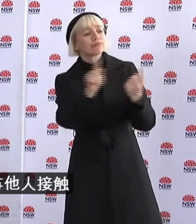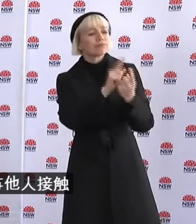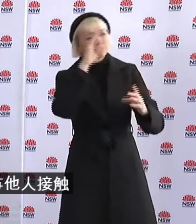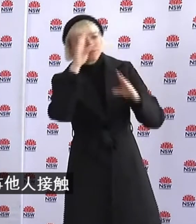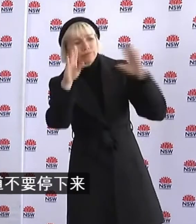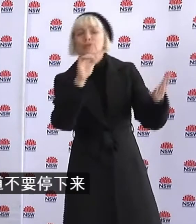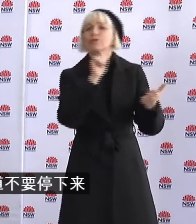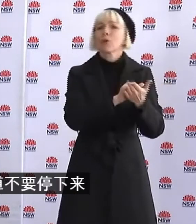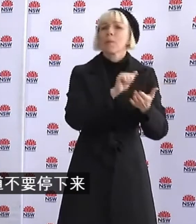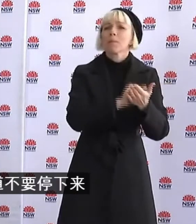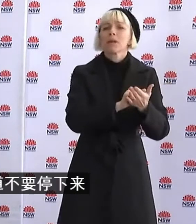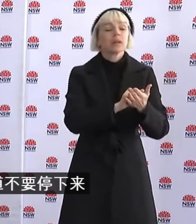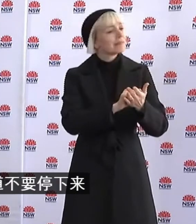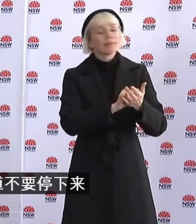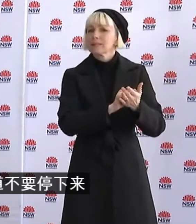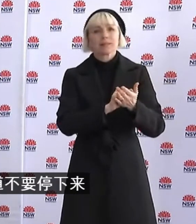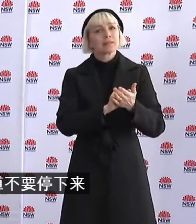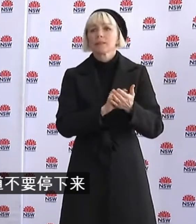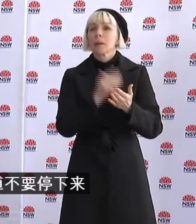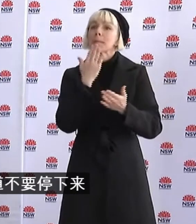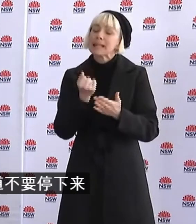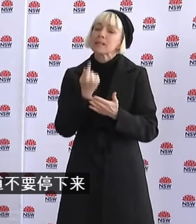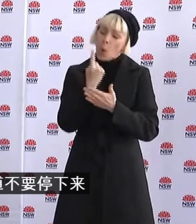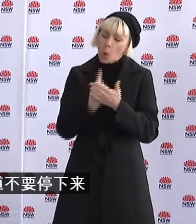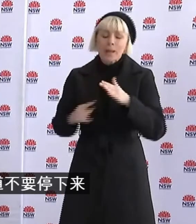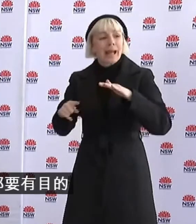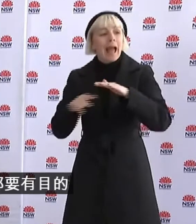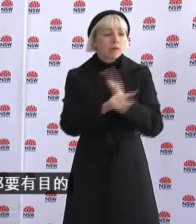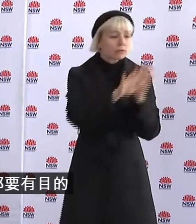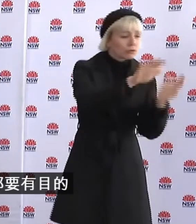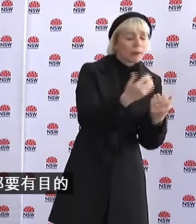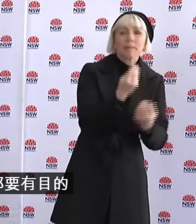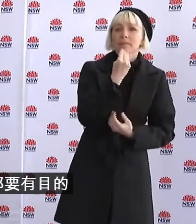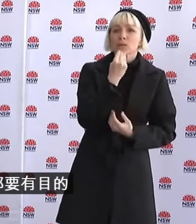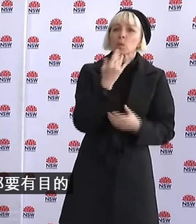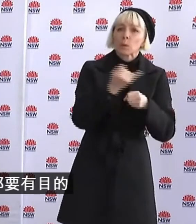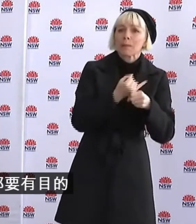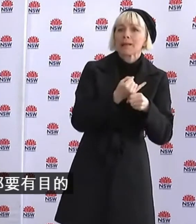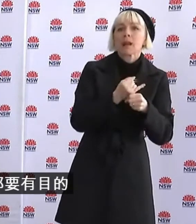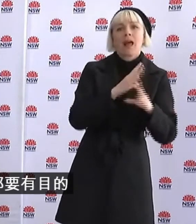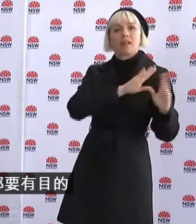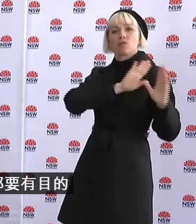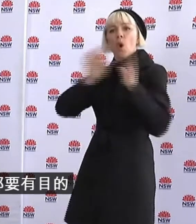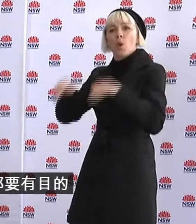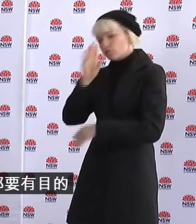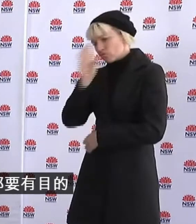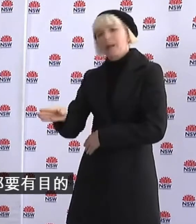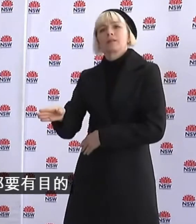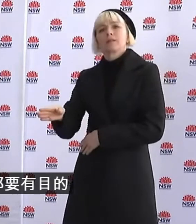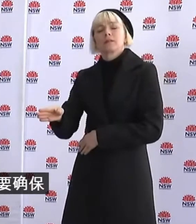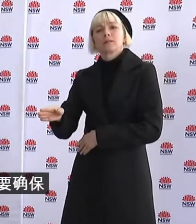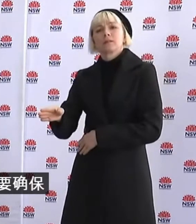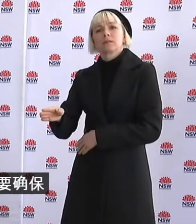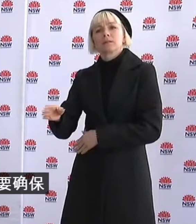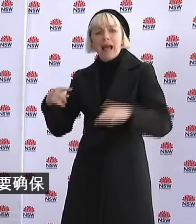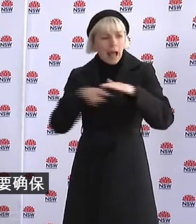going shopping to buy essential things or important things, don't stop and have conversations. Don't get distracted. Just be very purposeful every time